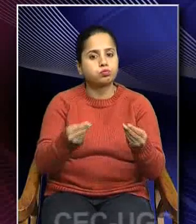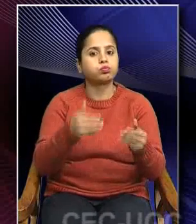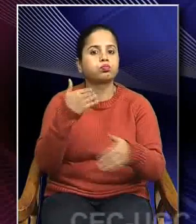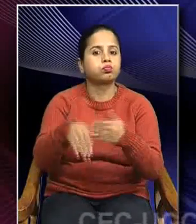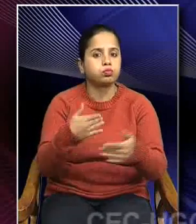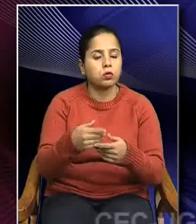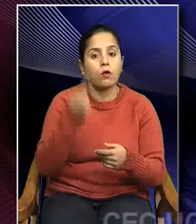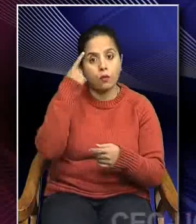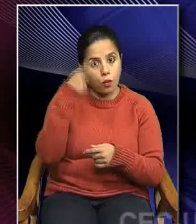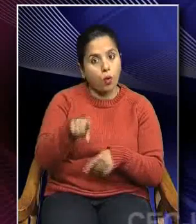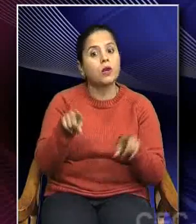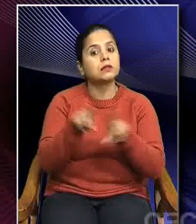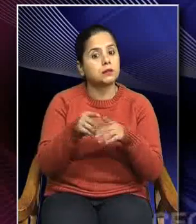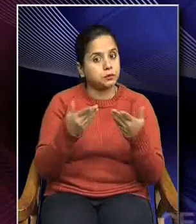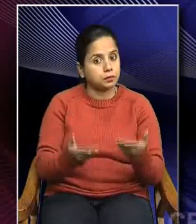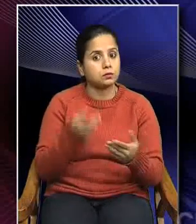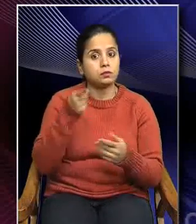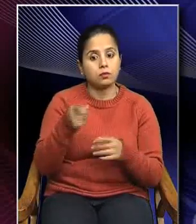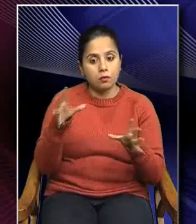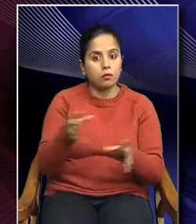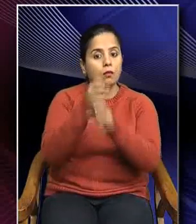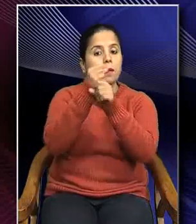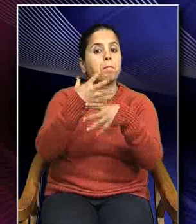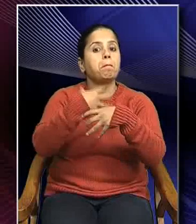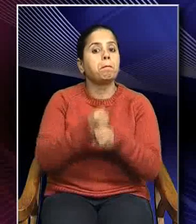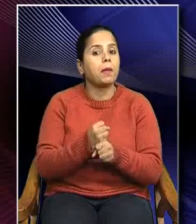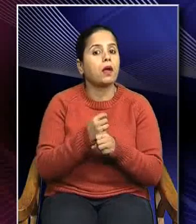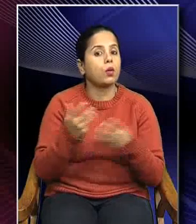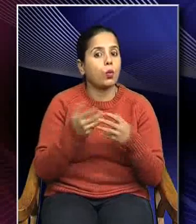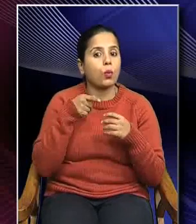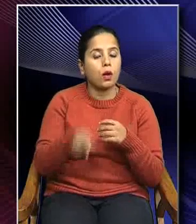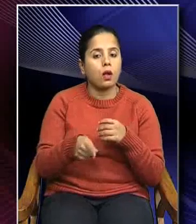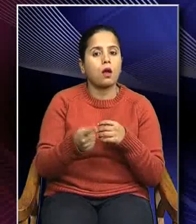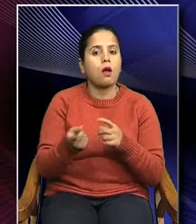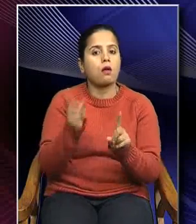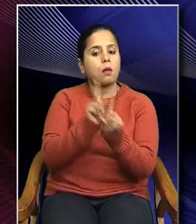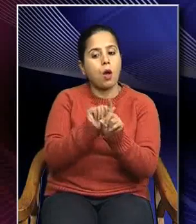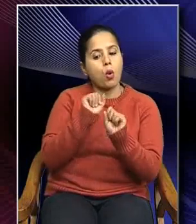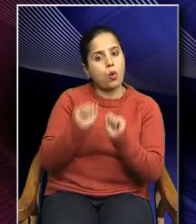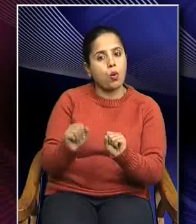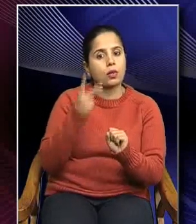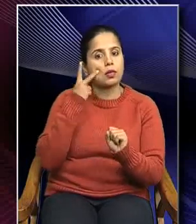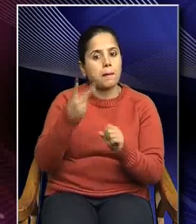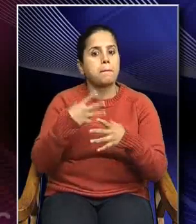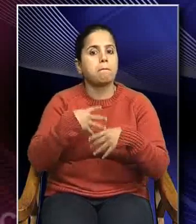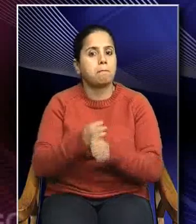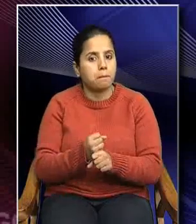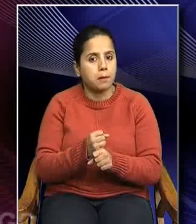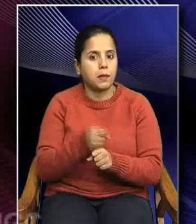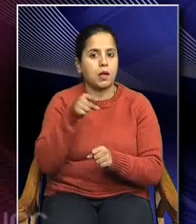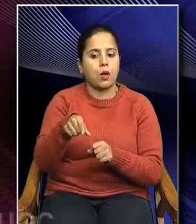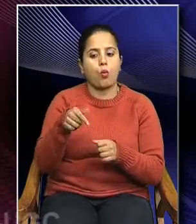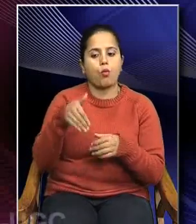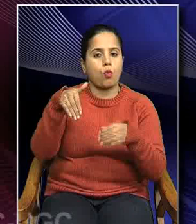so forth, they constitute the backdrop, they constitute the